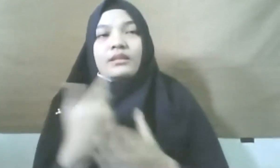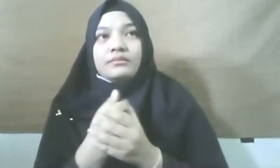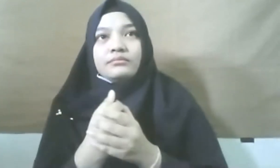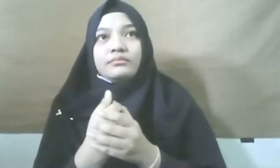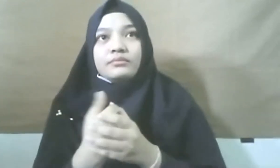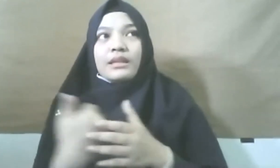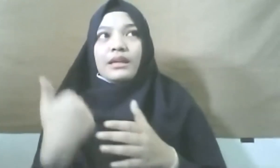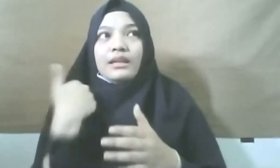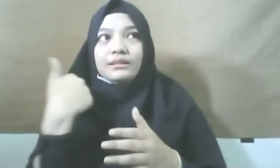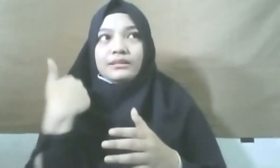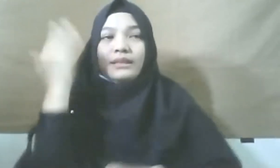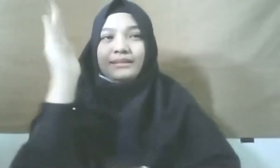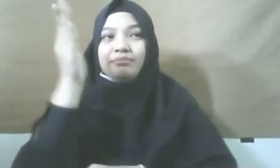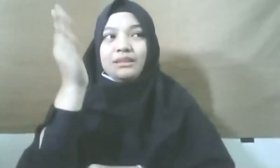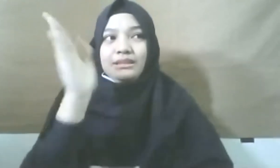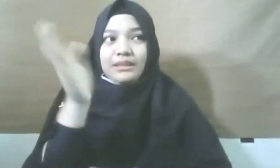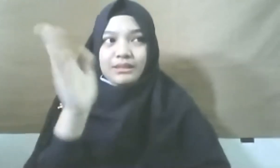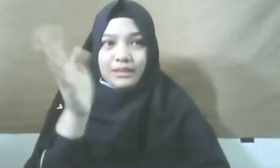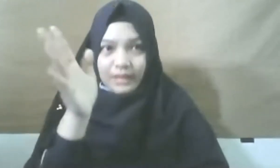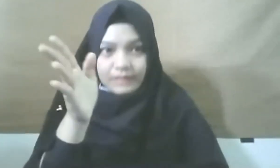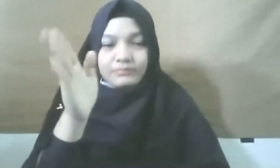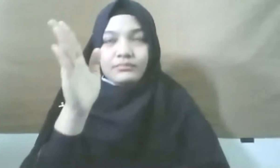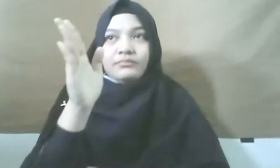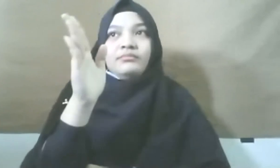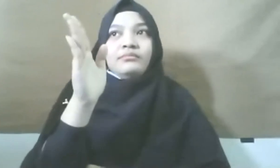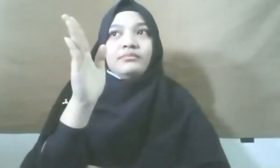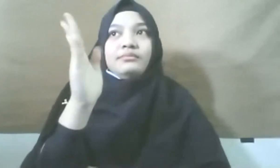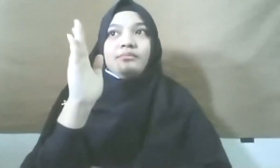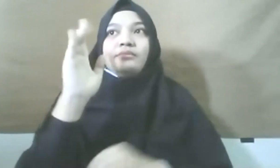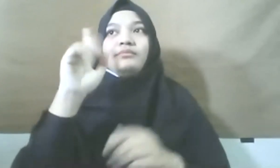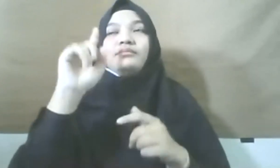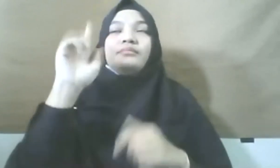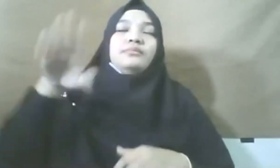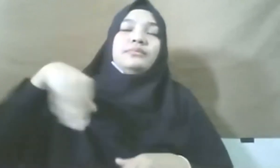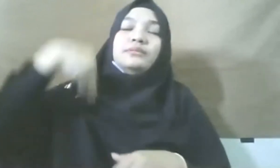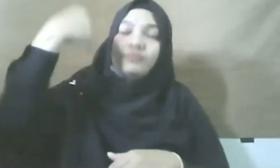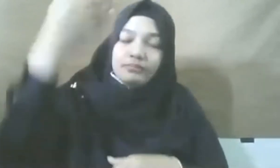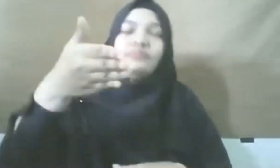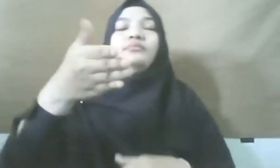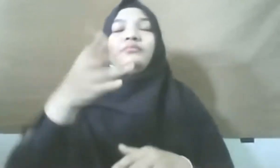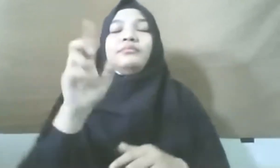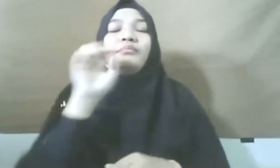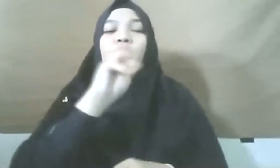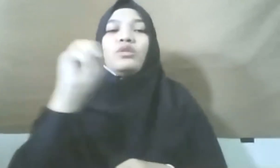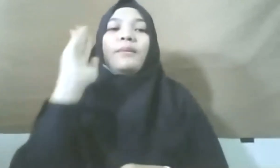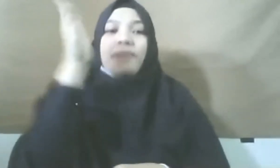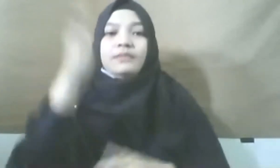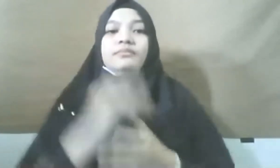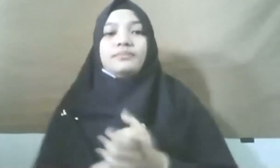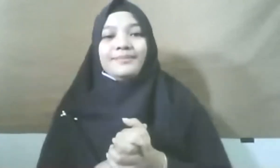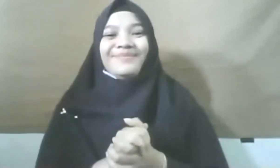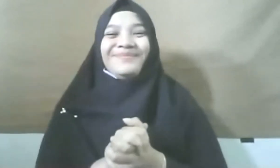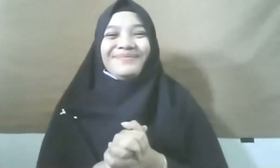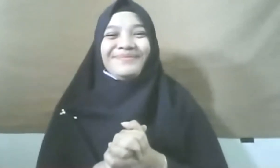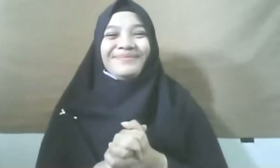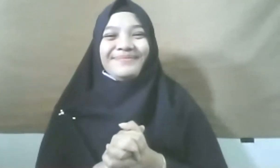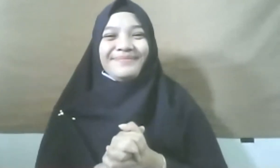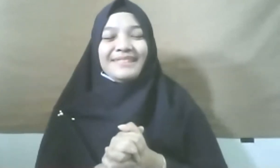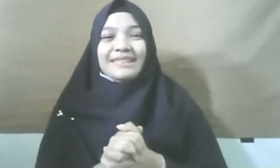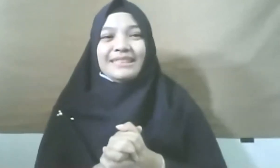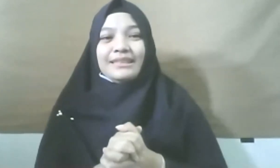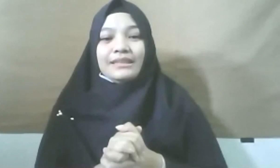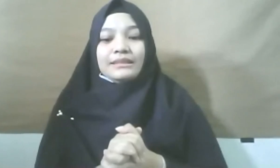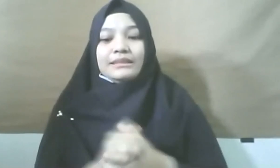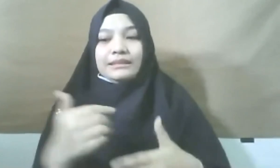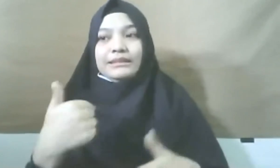seminar next week. We'll take a break for a week, and then we'll see you again the week after. Thanks. And I'm going to close